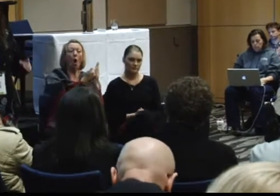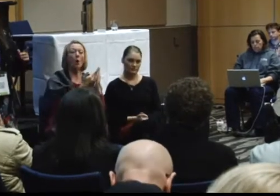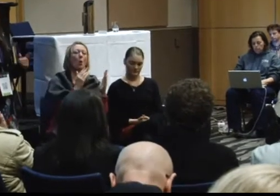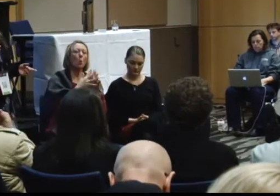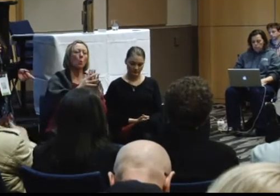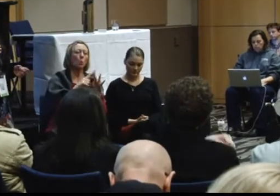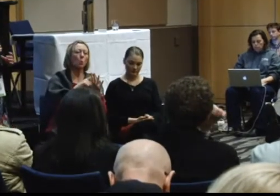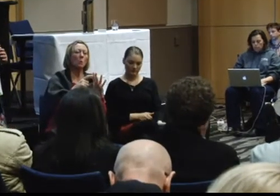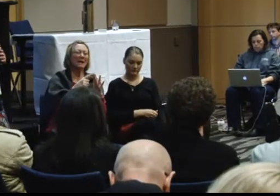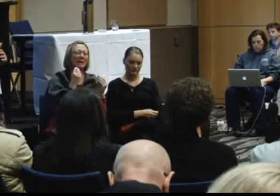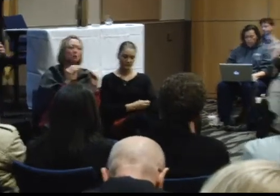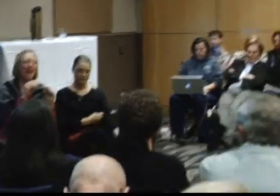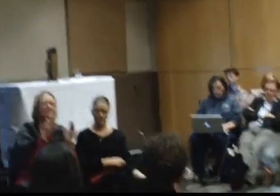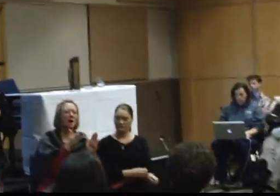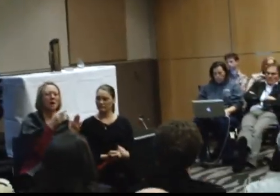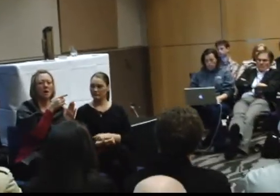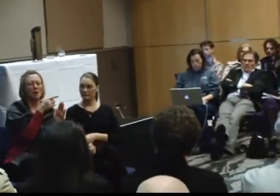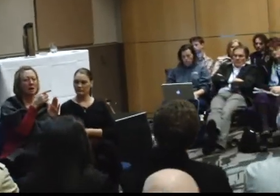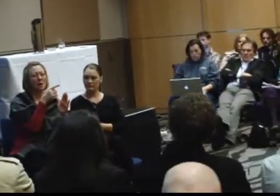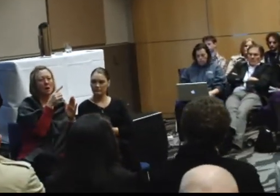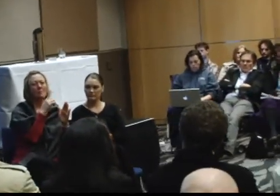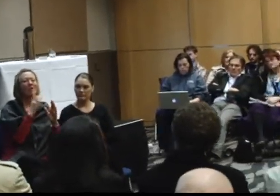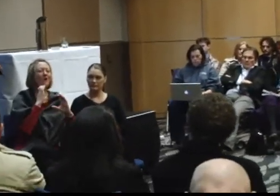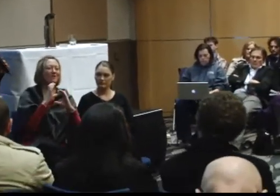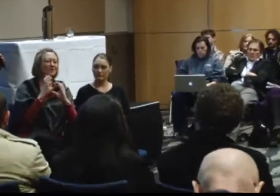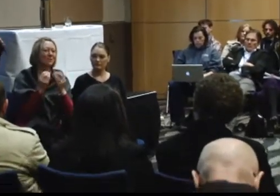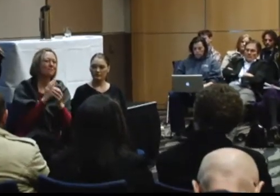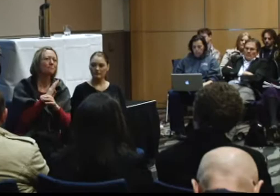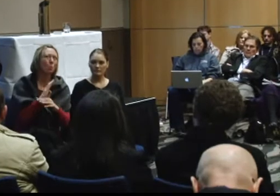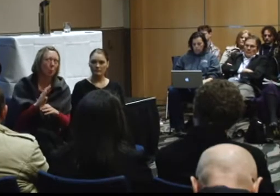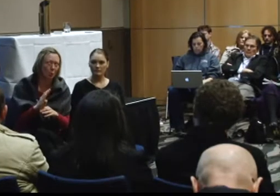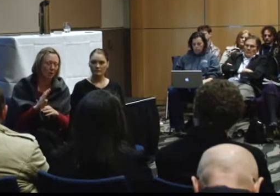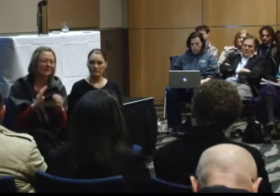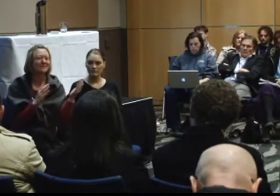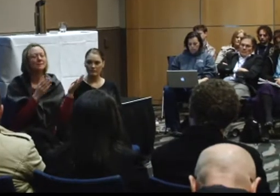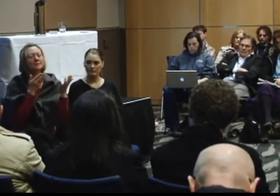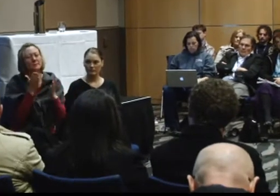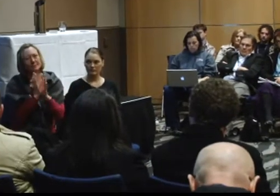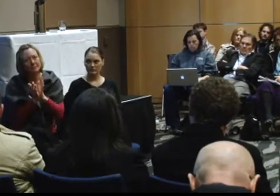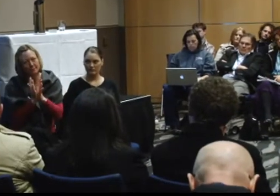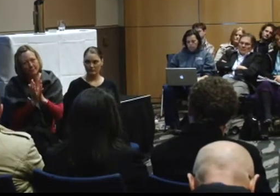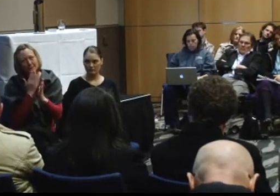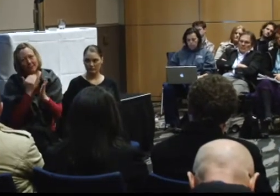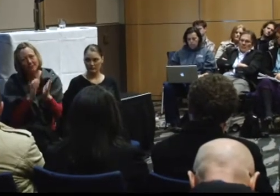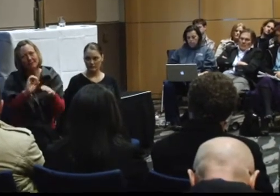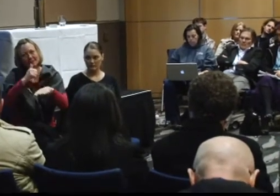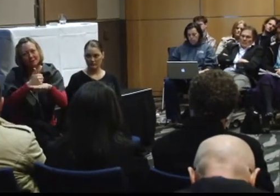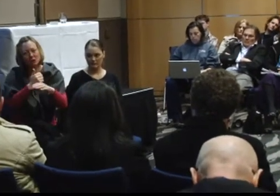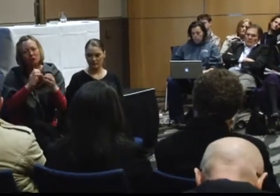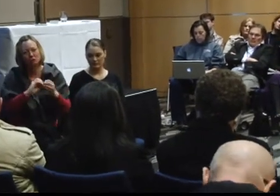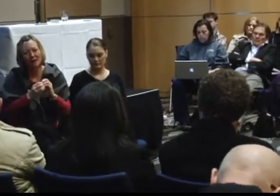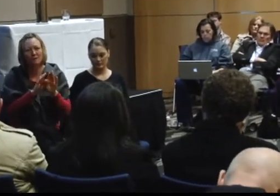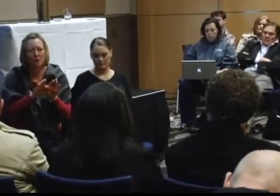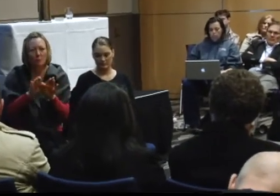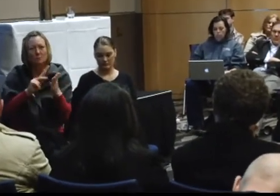But the issue is having the conversation with the board to say, hey, we need a, can we use this Creative Commons policy? What's Creative